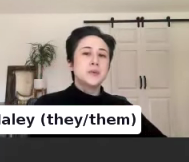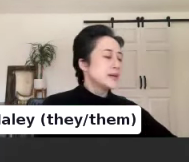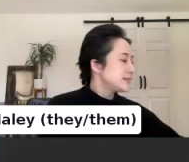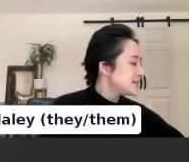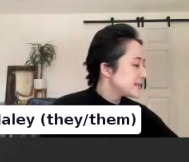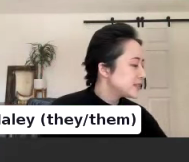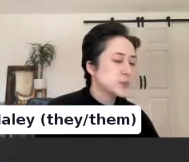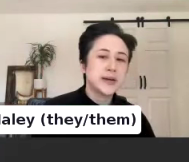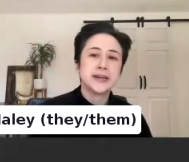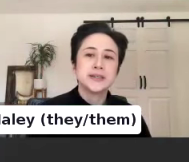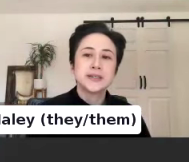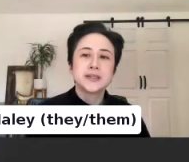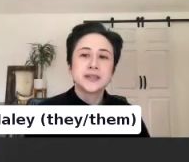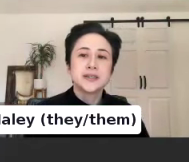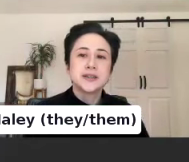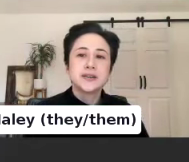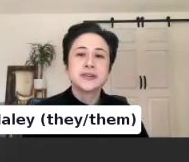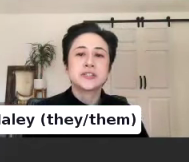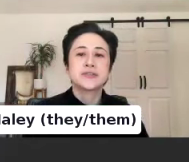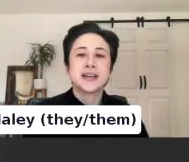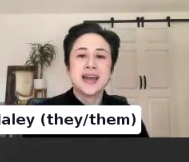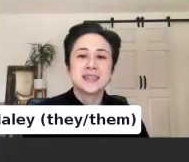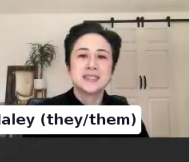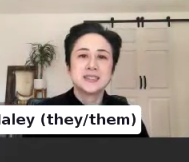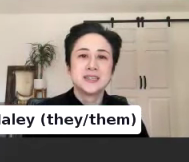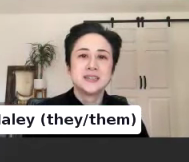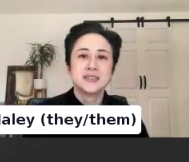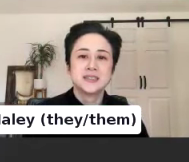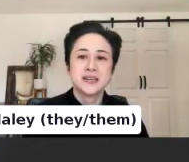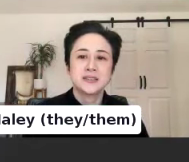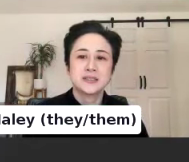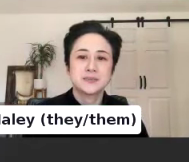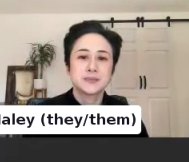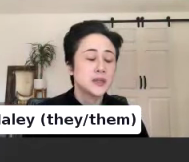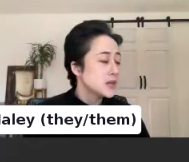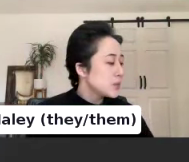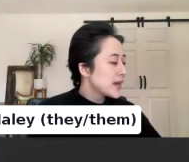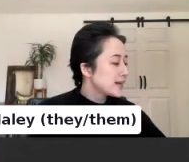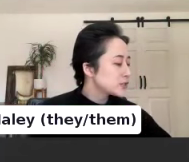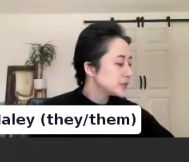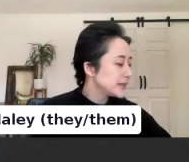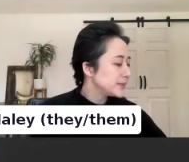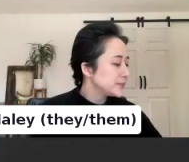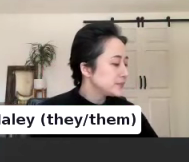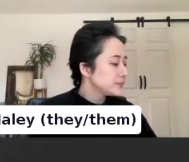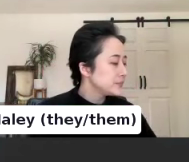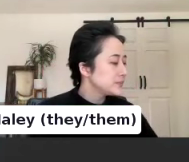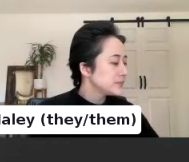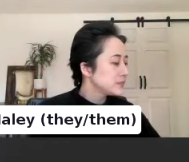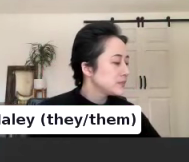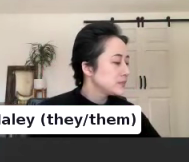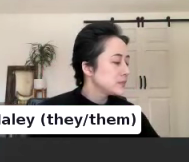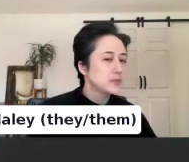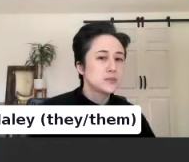For me, when I see it this way, there's a finality to death, when actually,